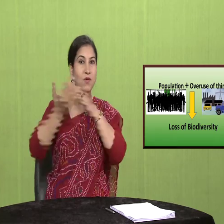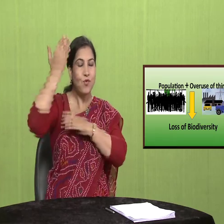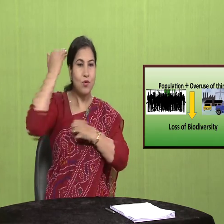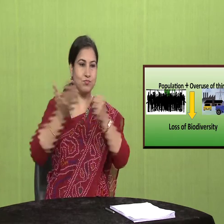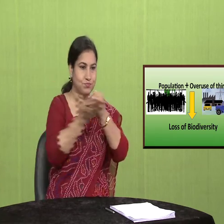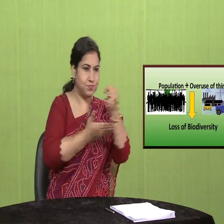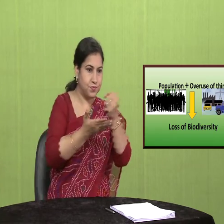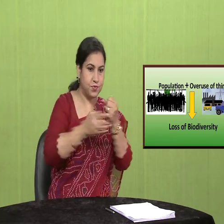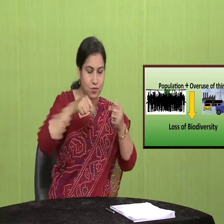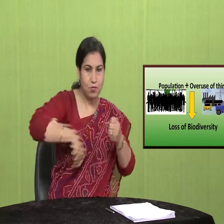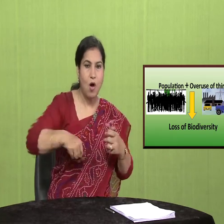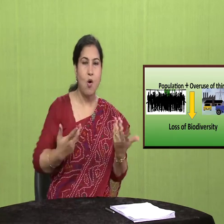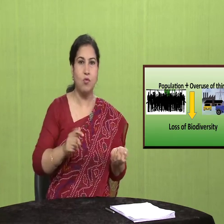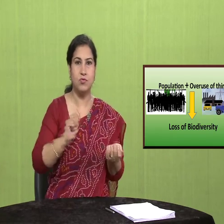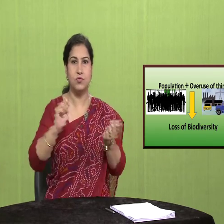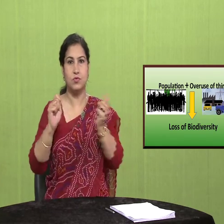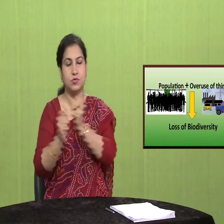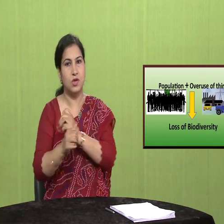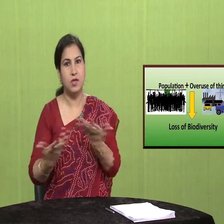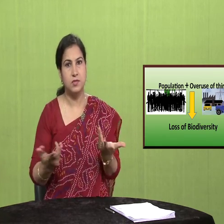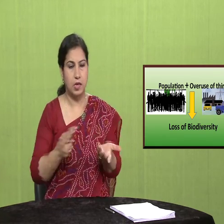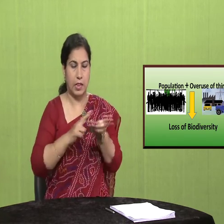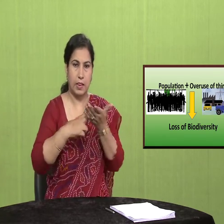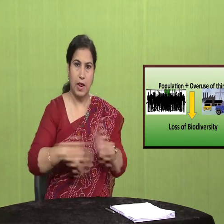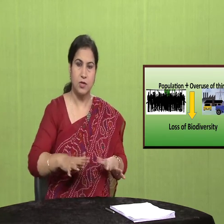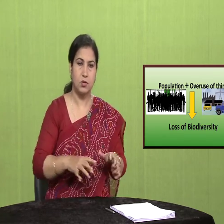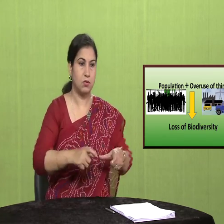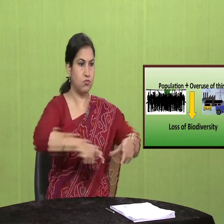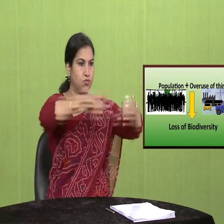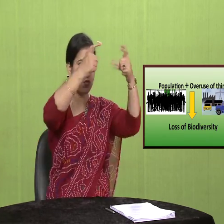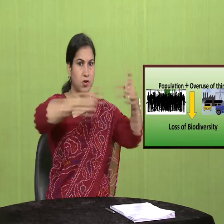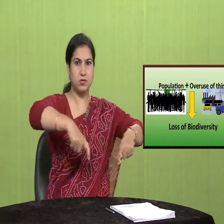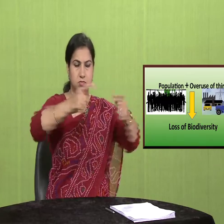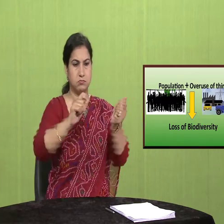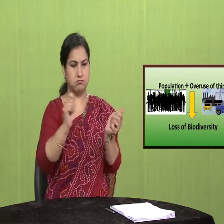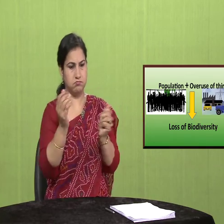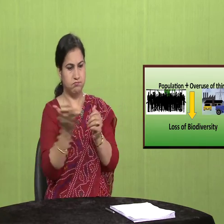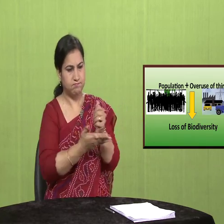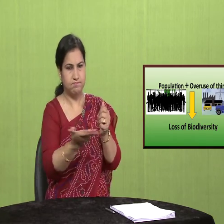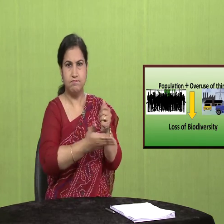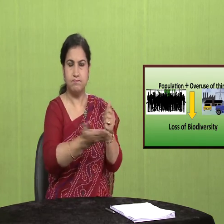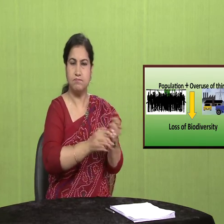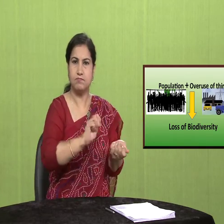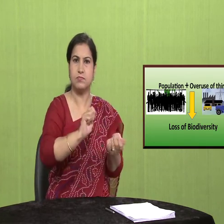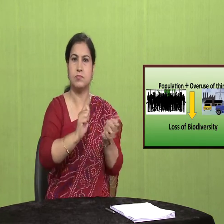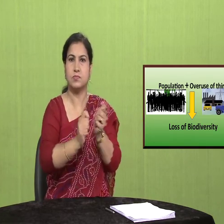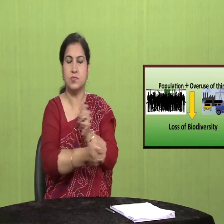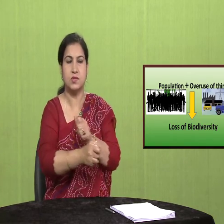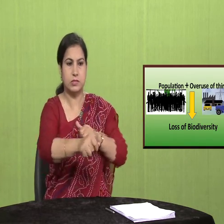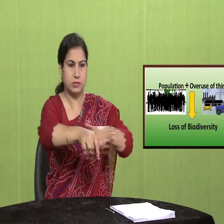natural resources. and this results in